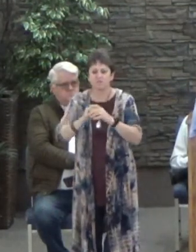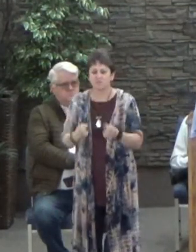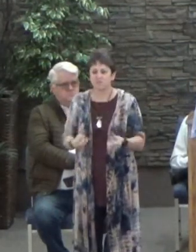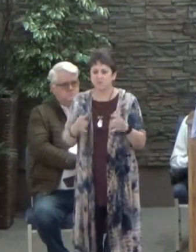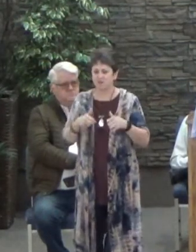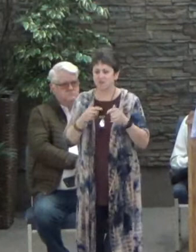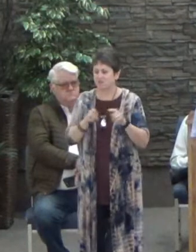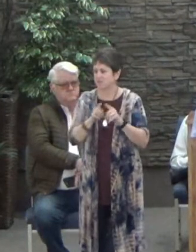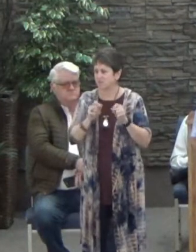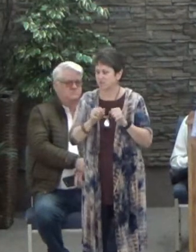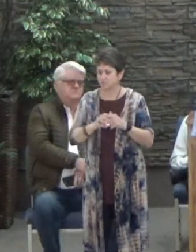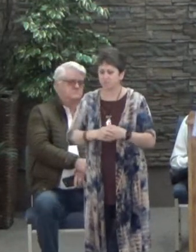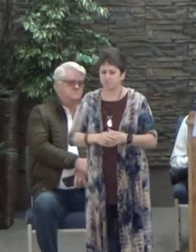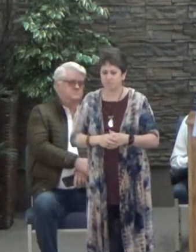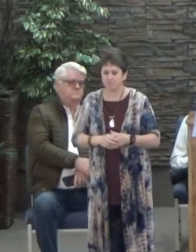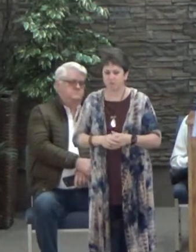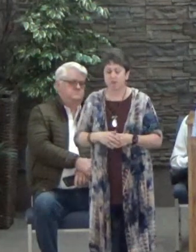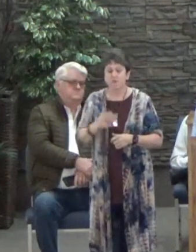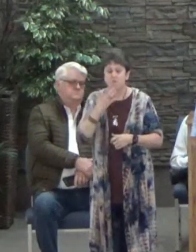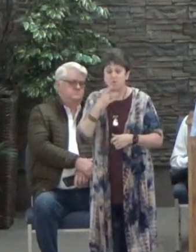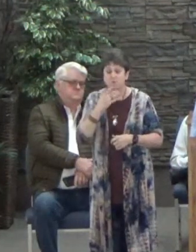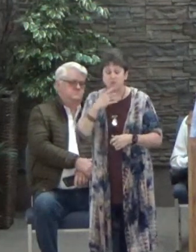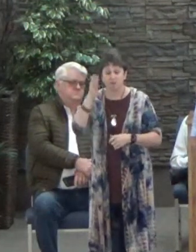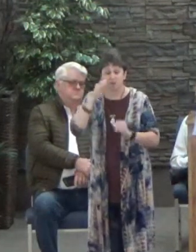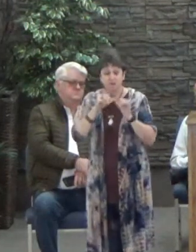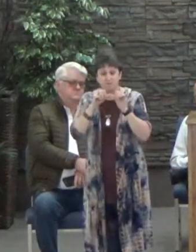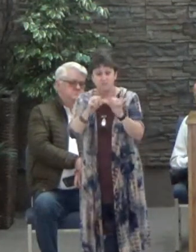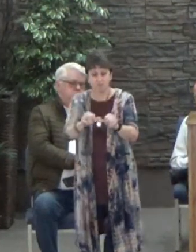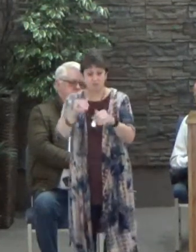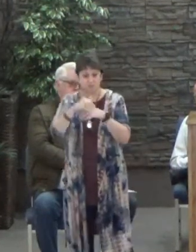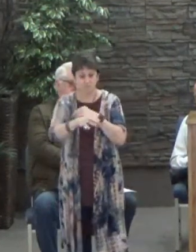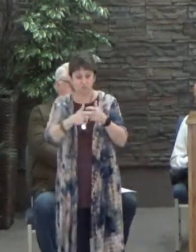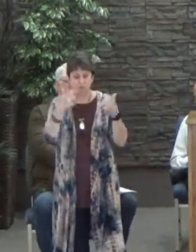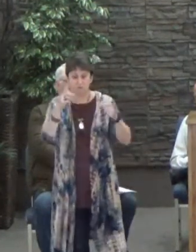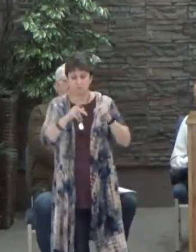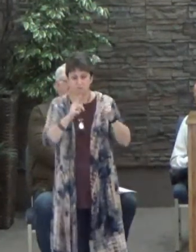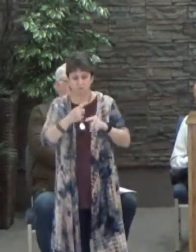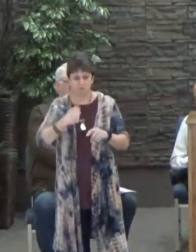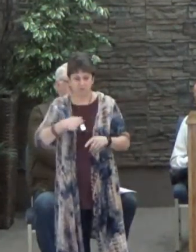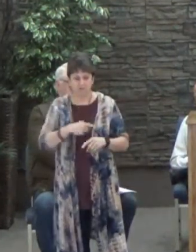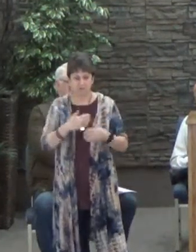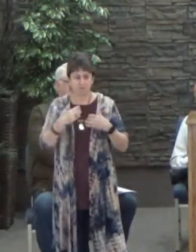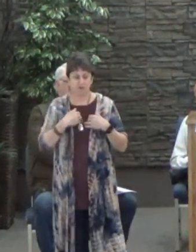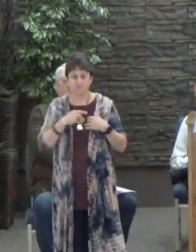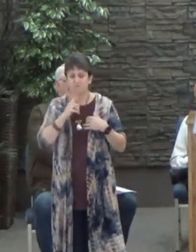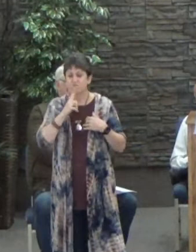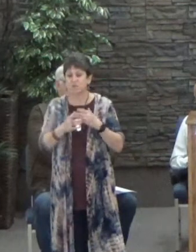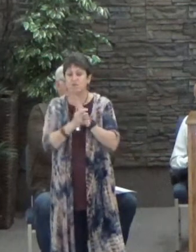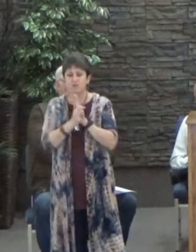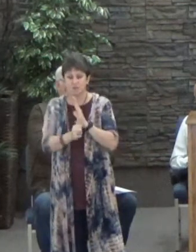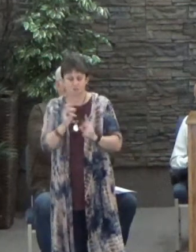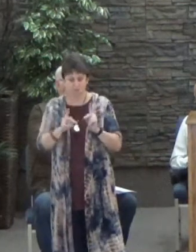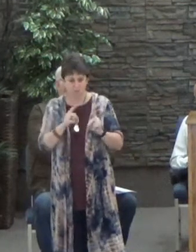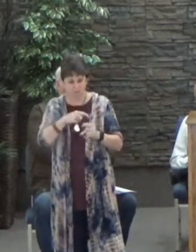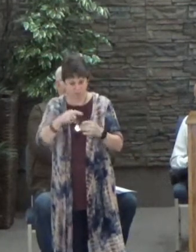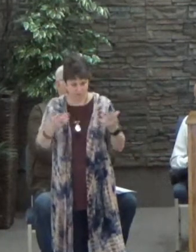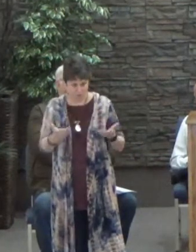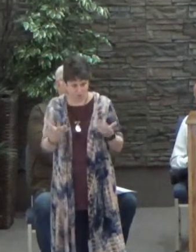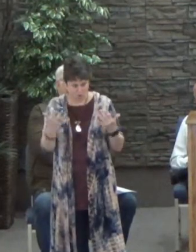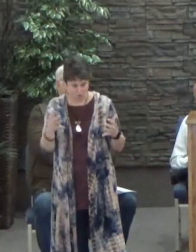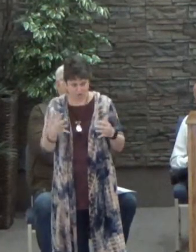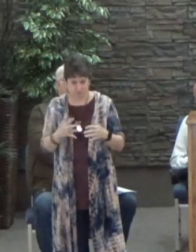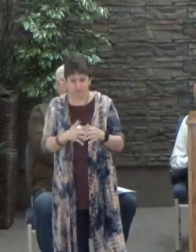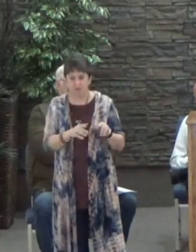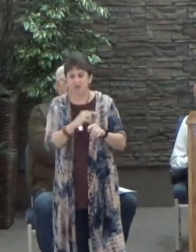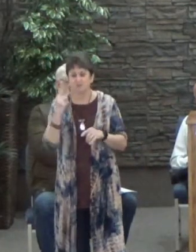lives as possible. Fortunately, God continues to send great people to us, and we have some very capable people among us already.